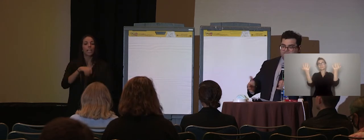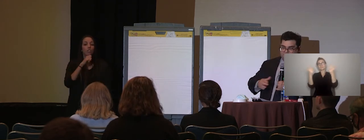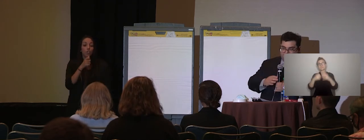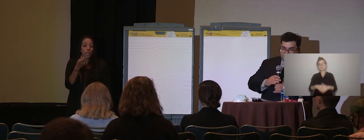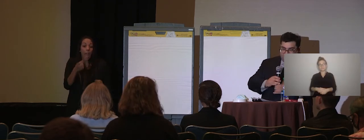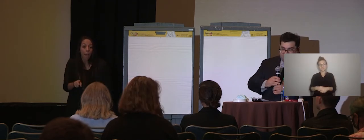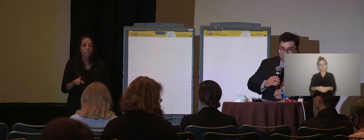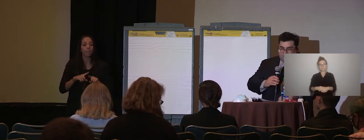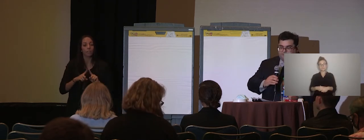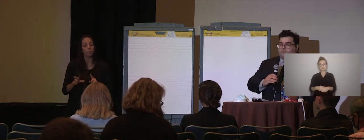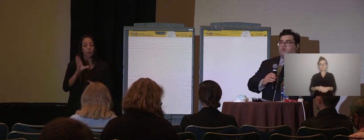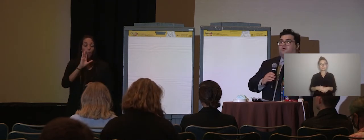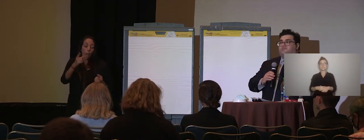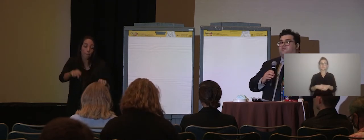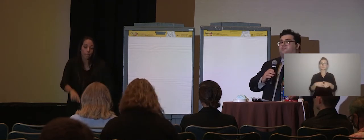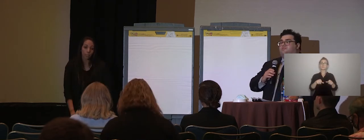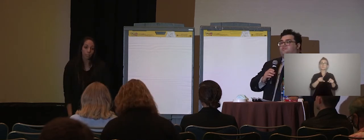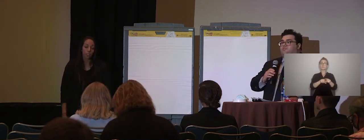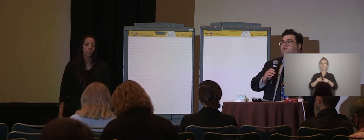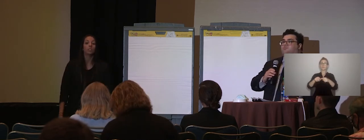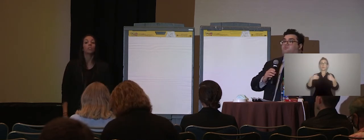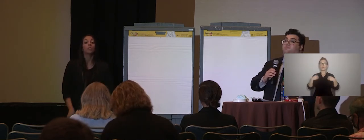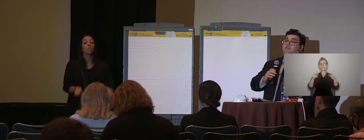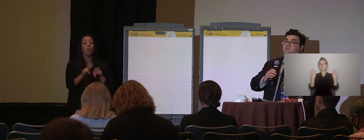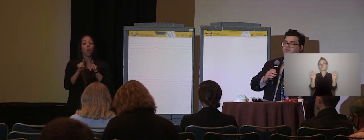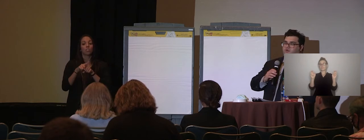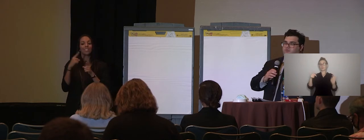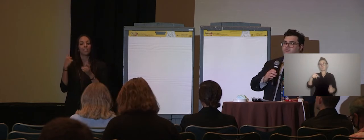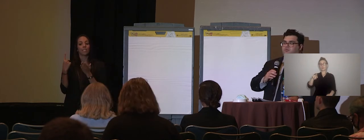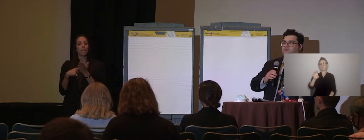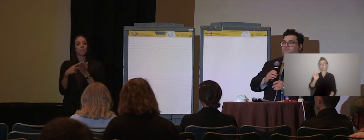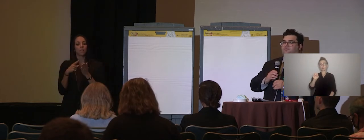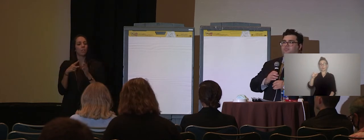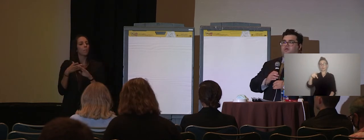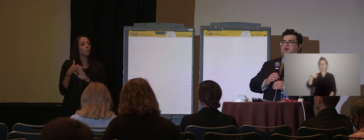what it is. Also, there's something called prepaid legal.